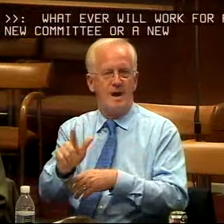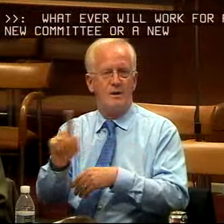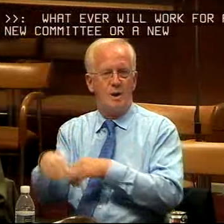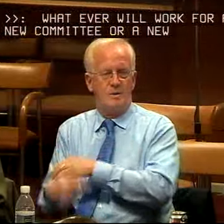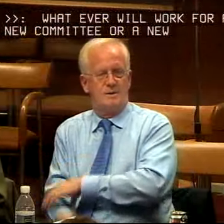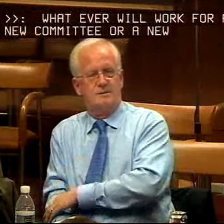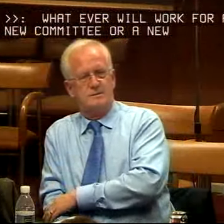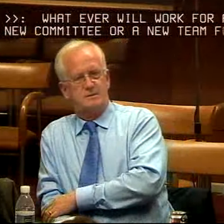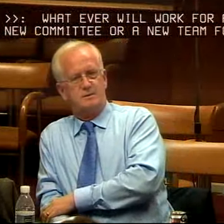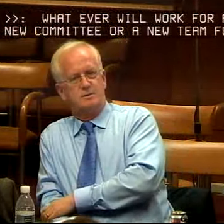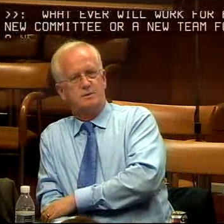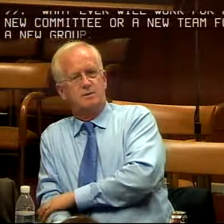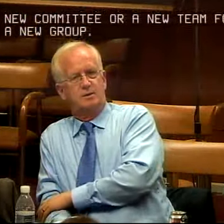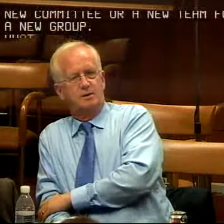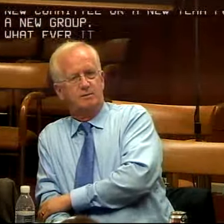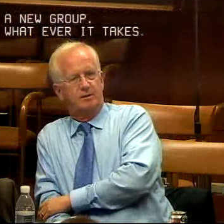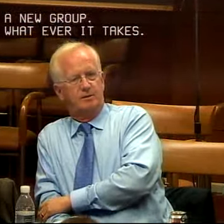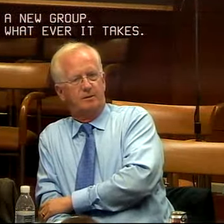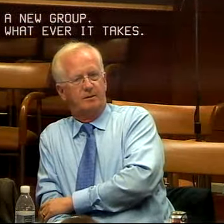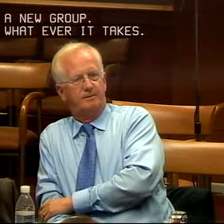to work through email only.